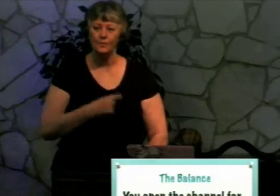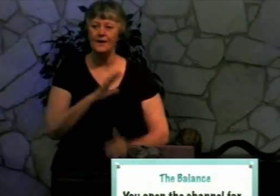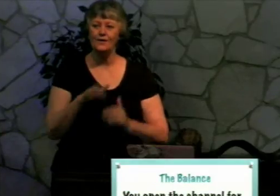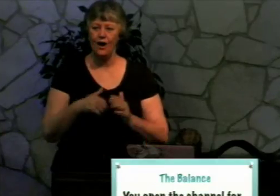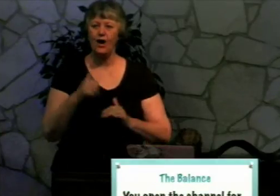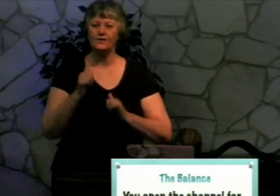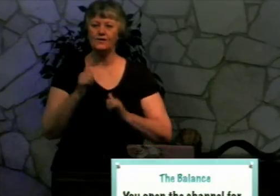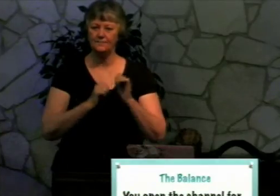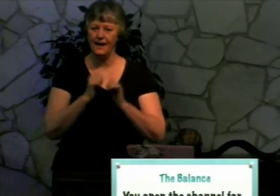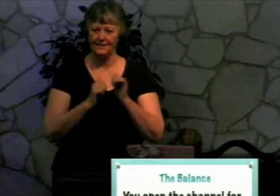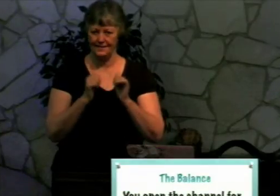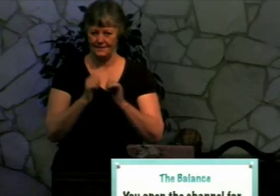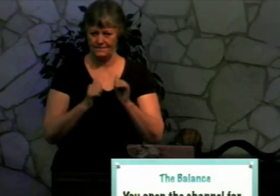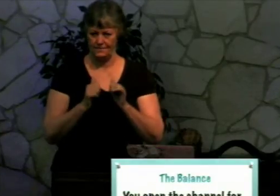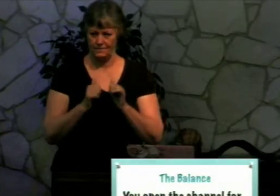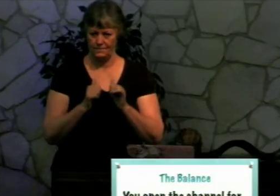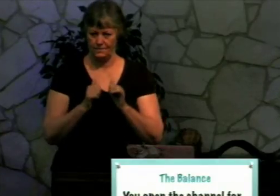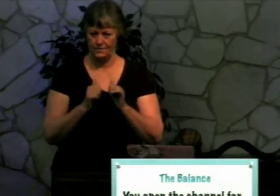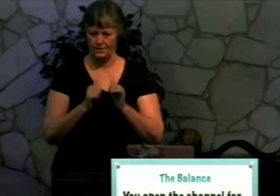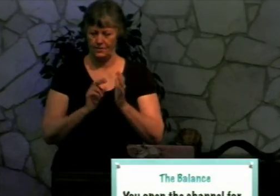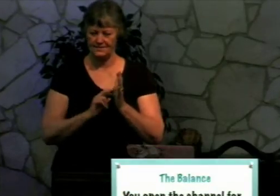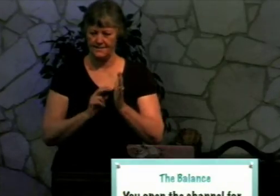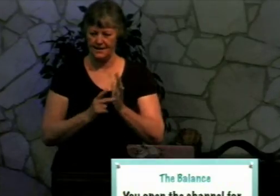We are all competitive. What's that mean?